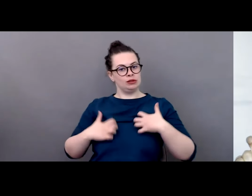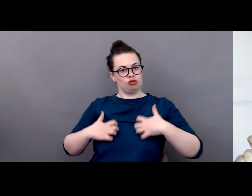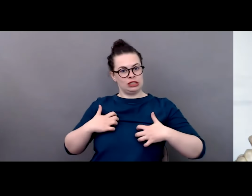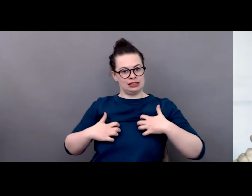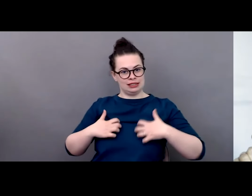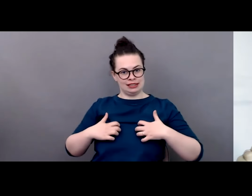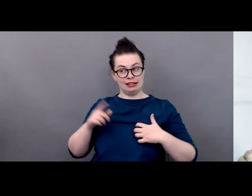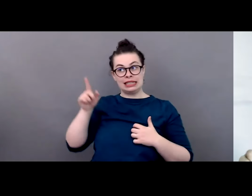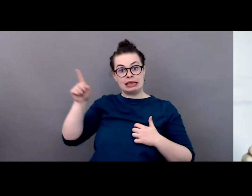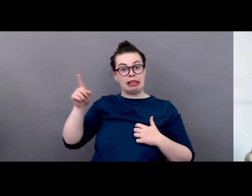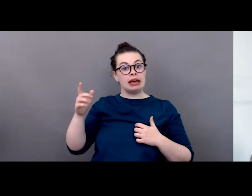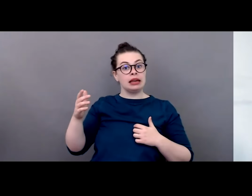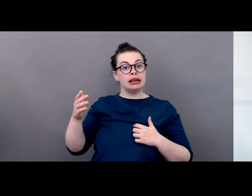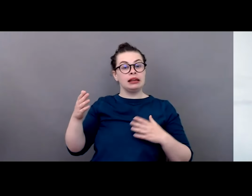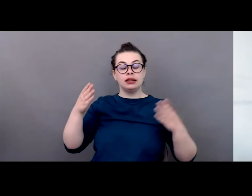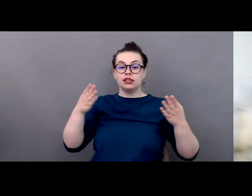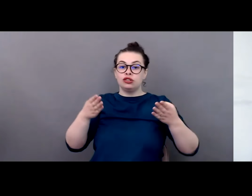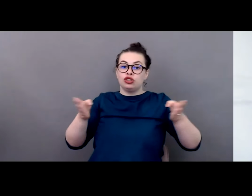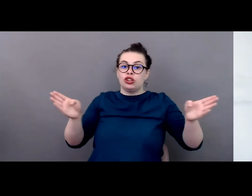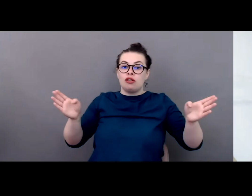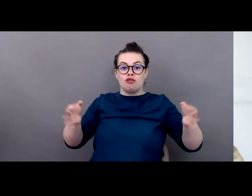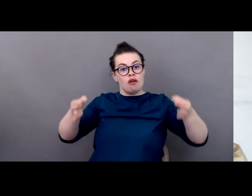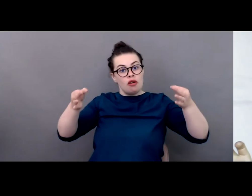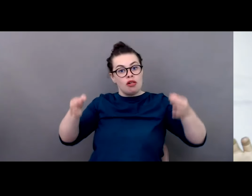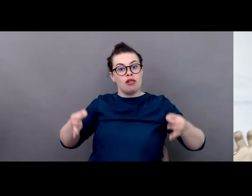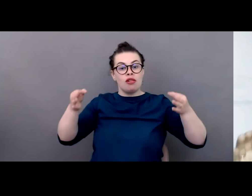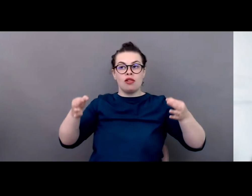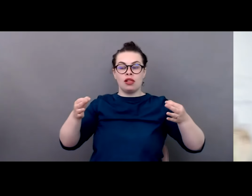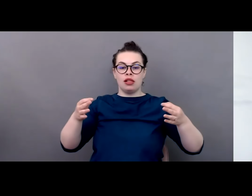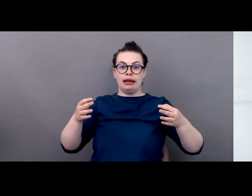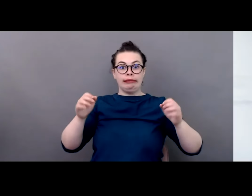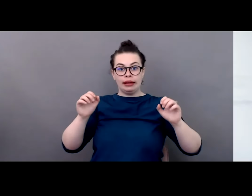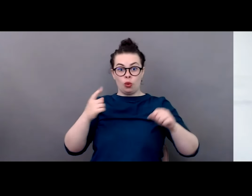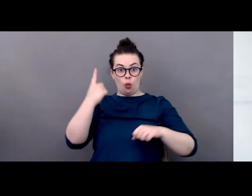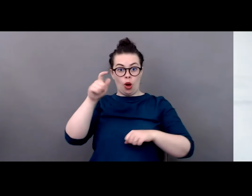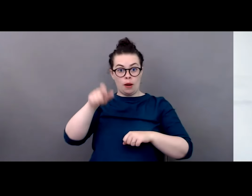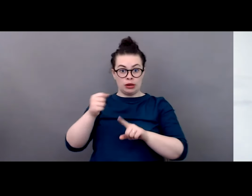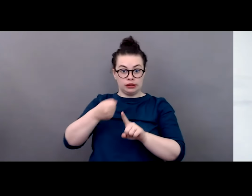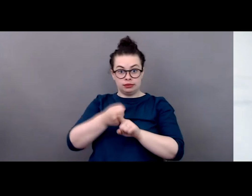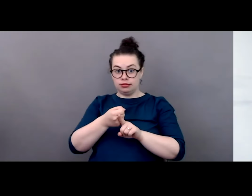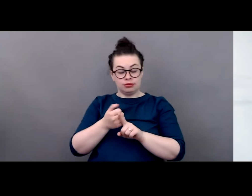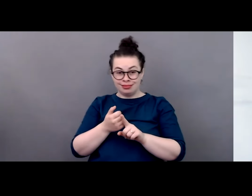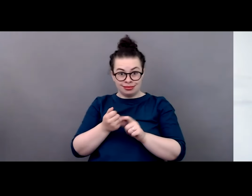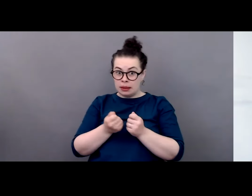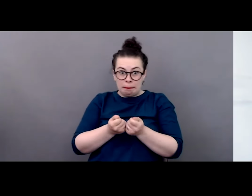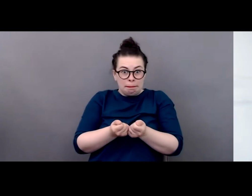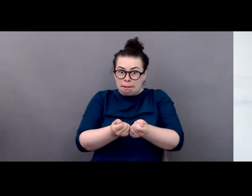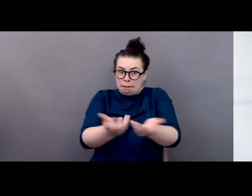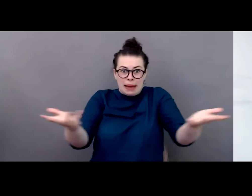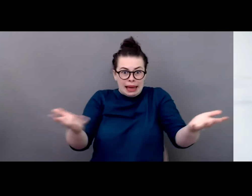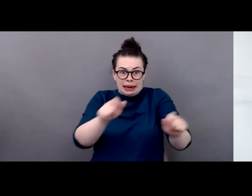general decision, it affects so many other people in very different circumstances. So